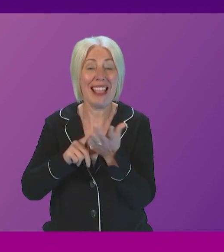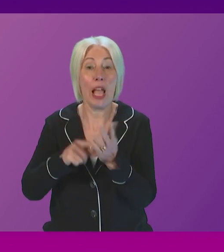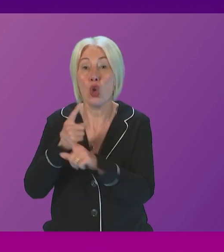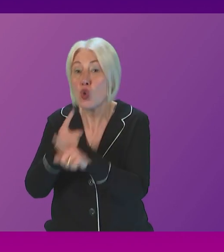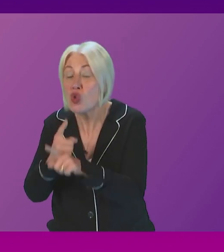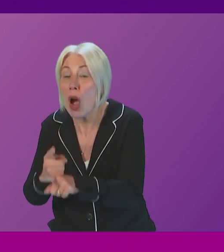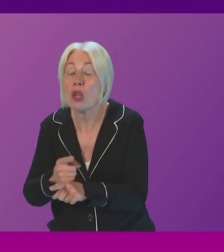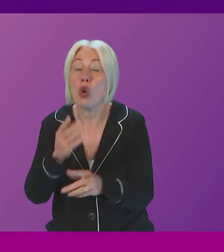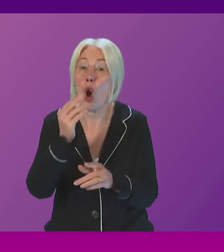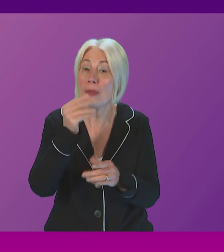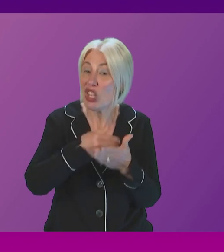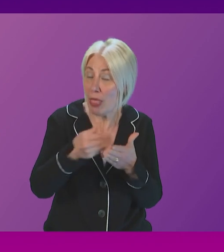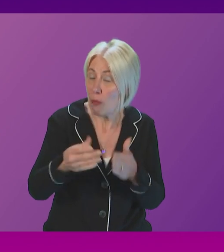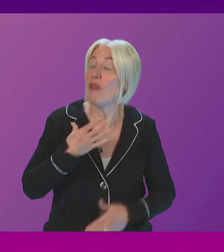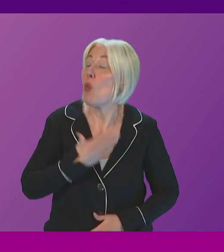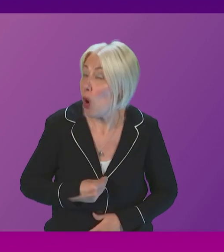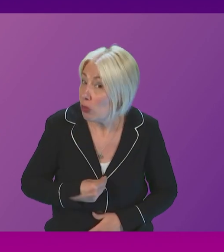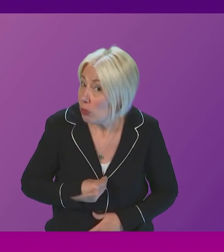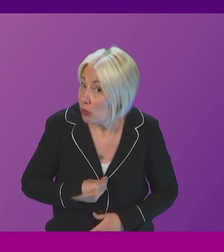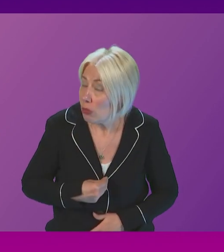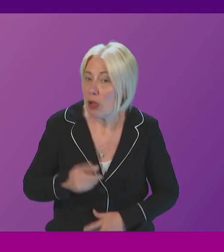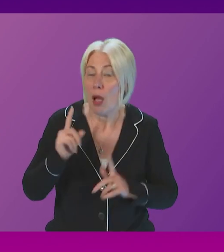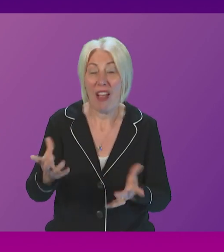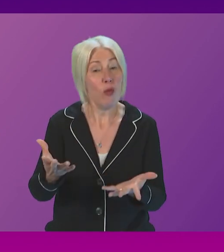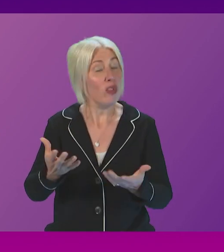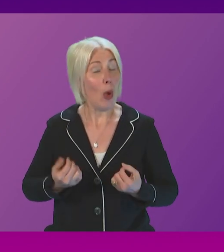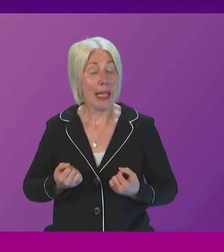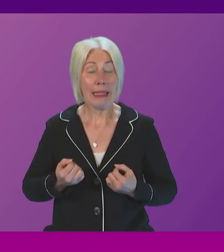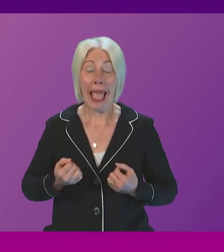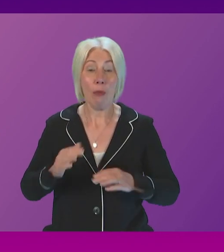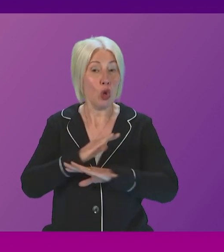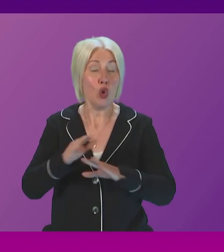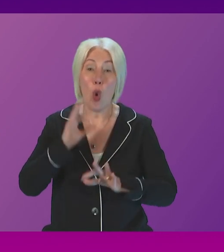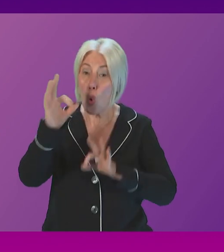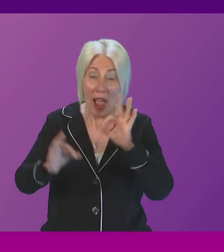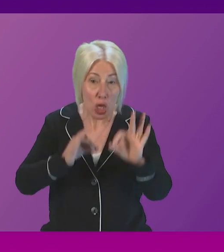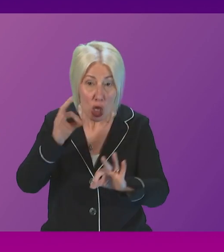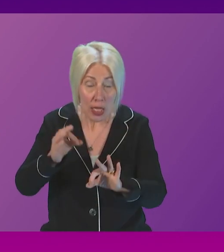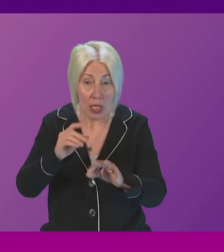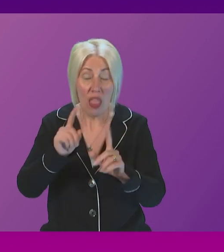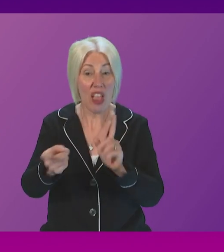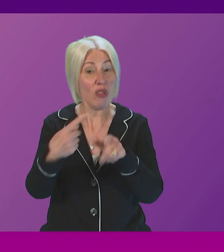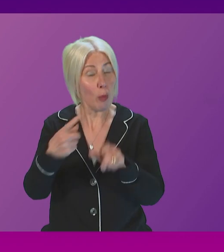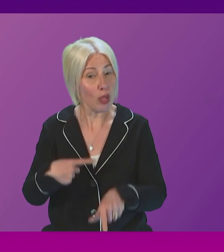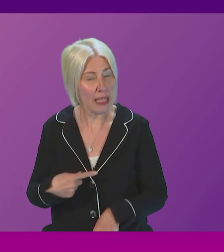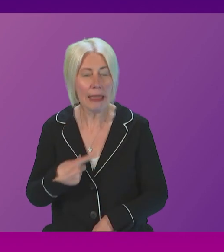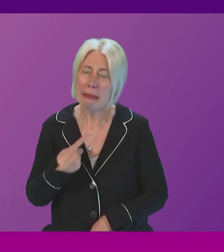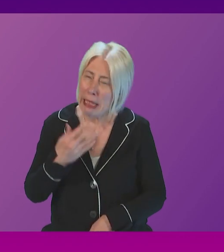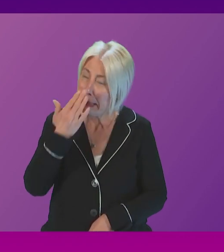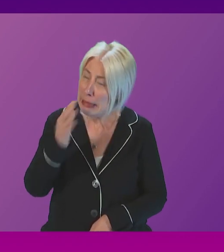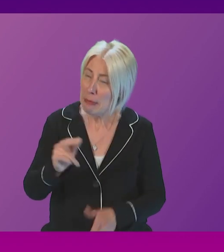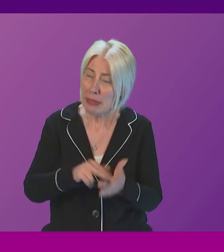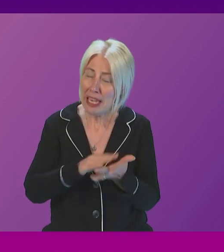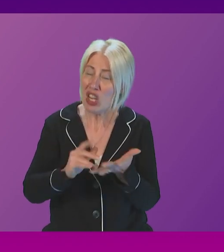If we are to accept, without question, these responses, it appears that NHS